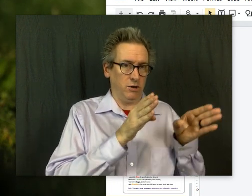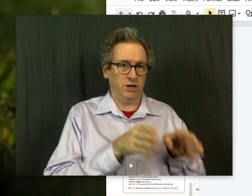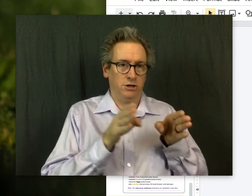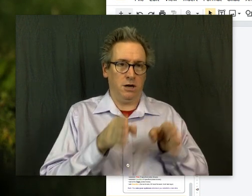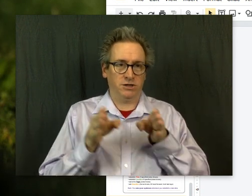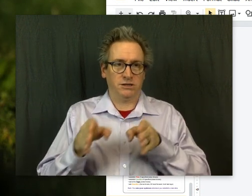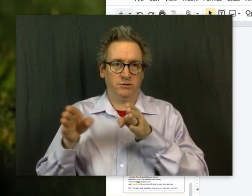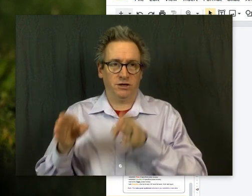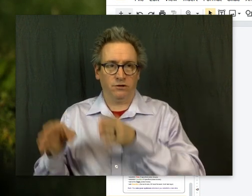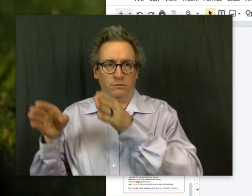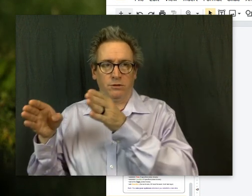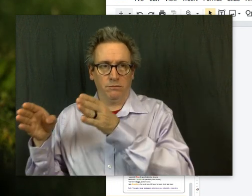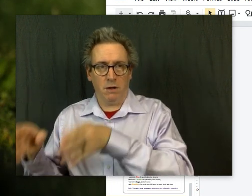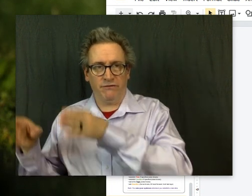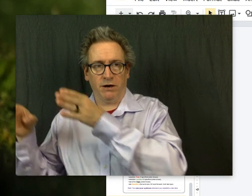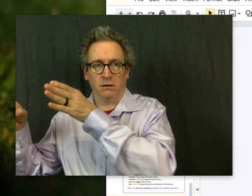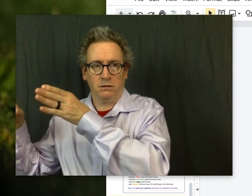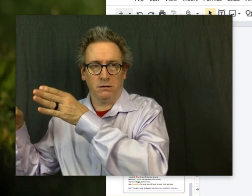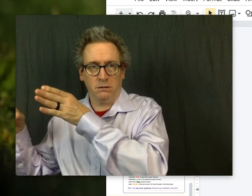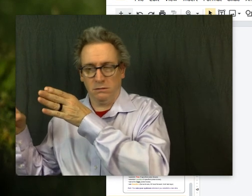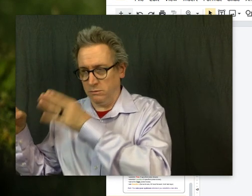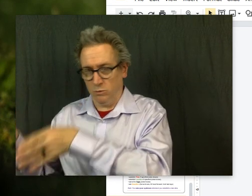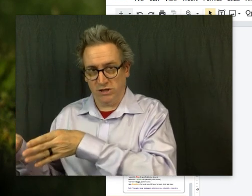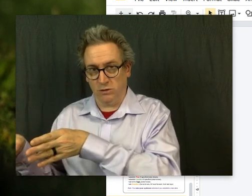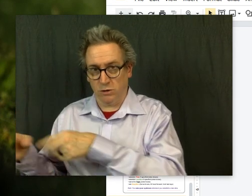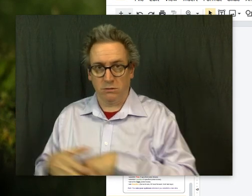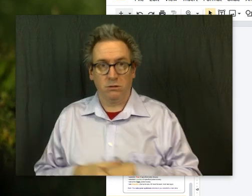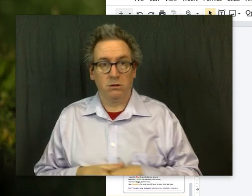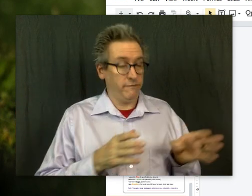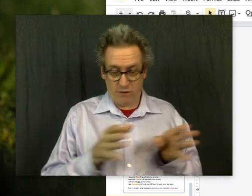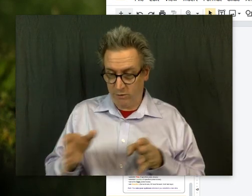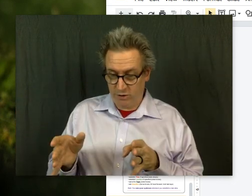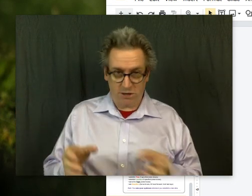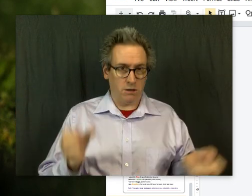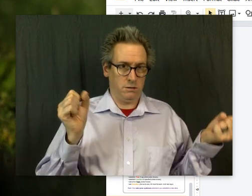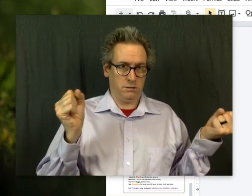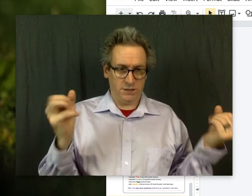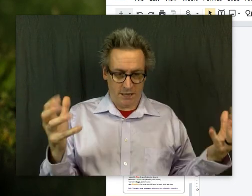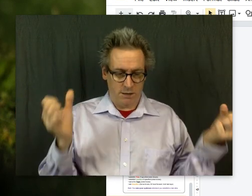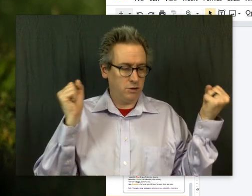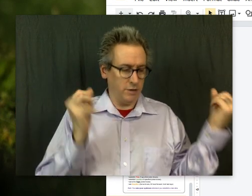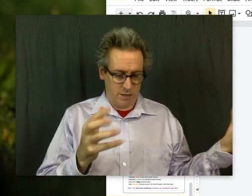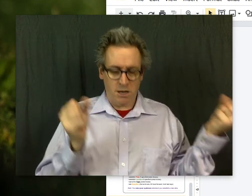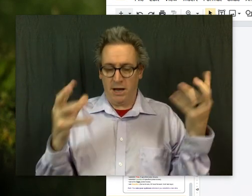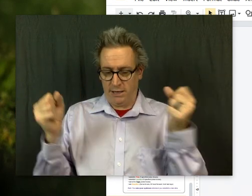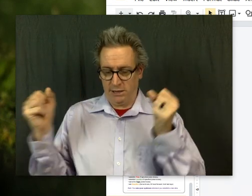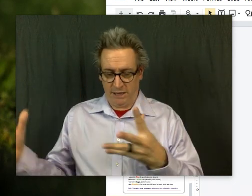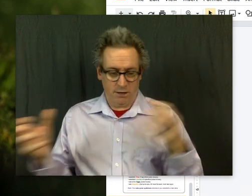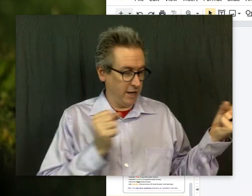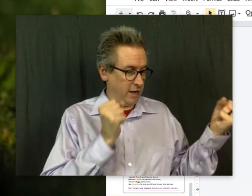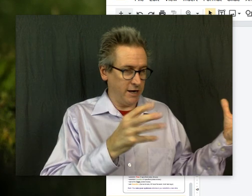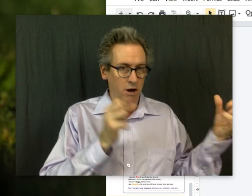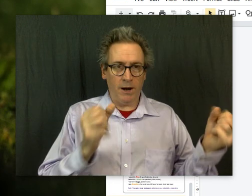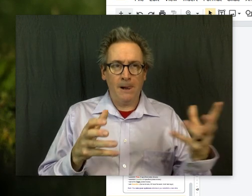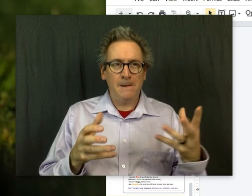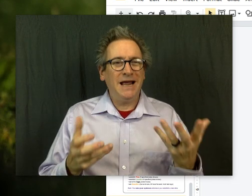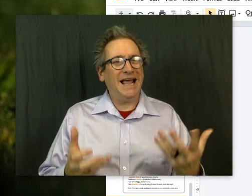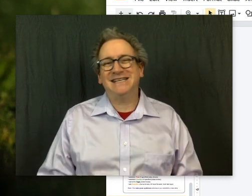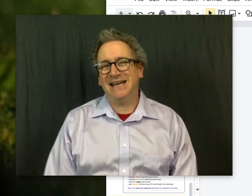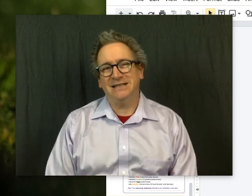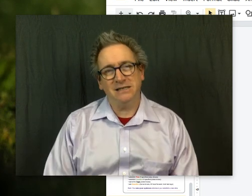Time, location, object, subject, verb, modifier, question. Figure out what those are. Sign. I can sign it. Okay, I know